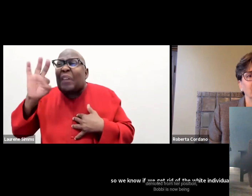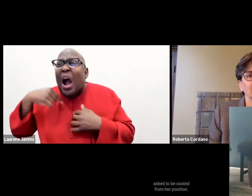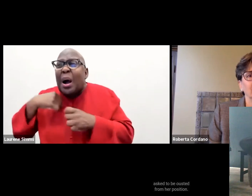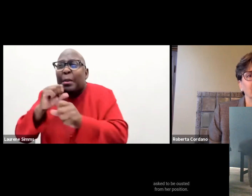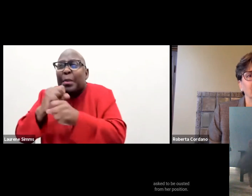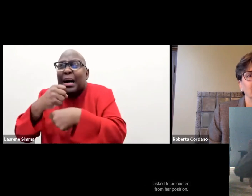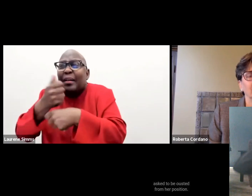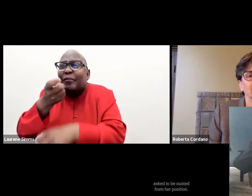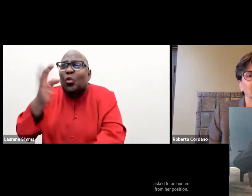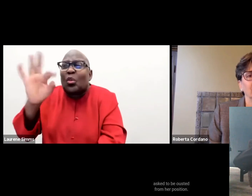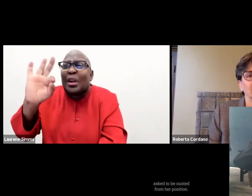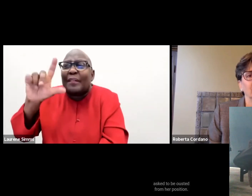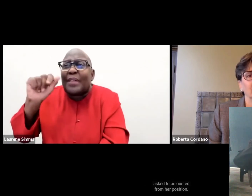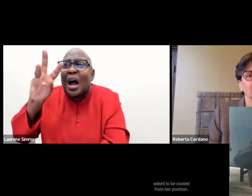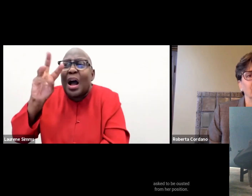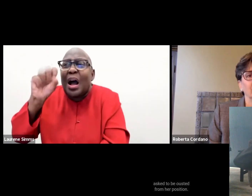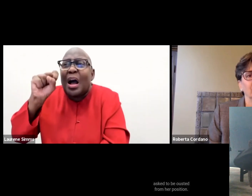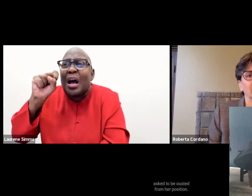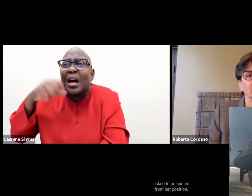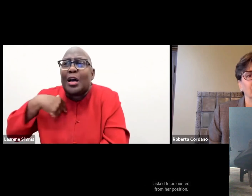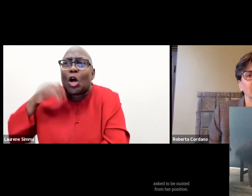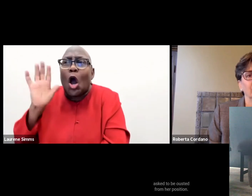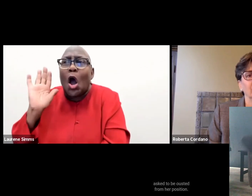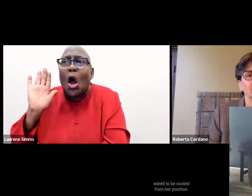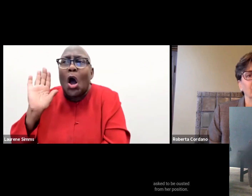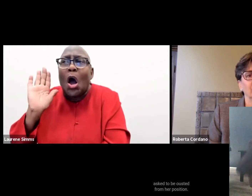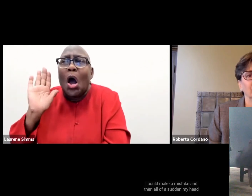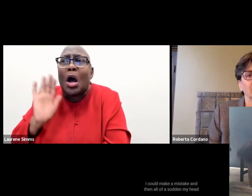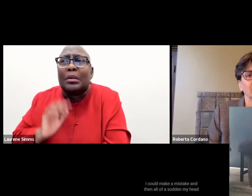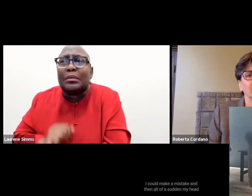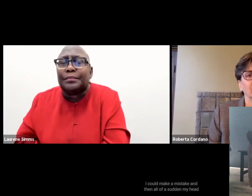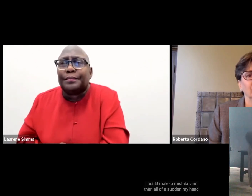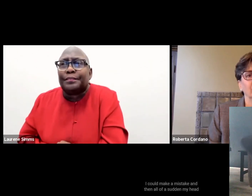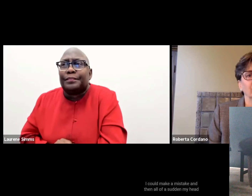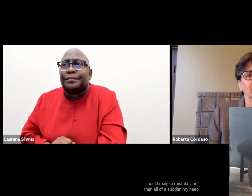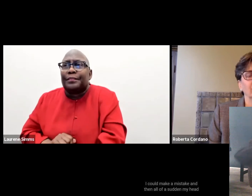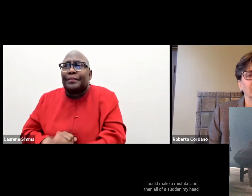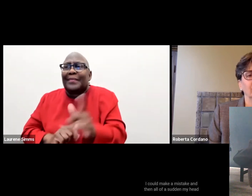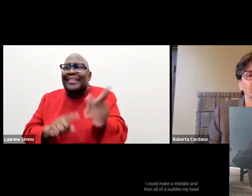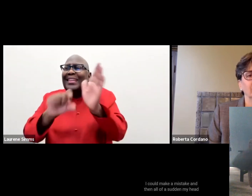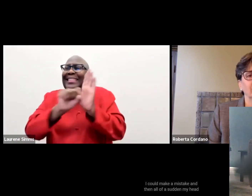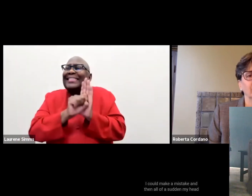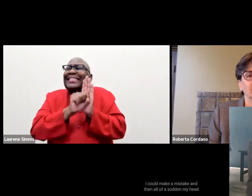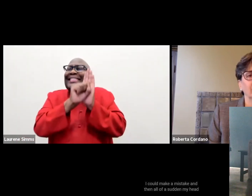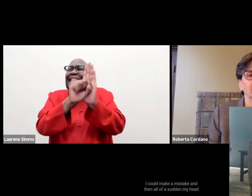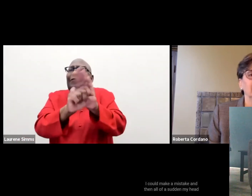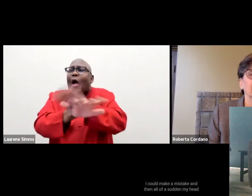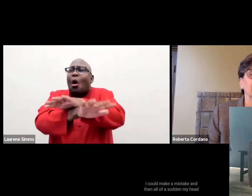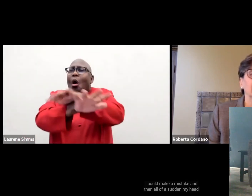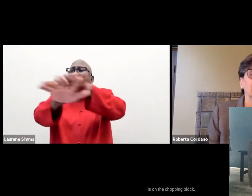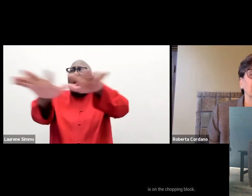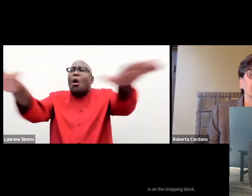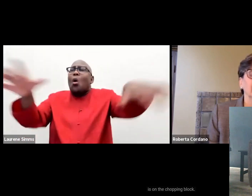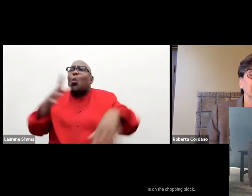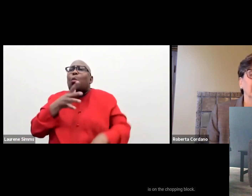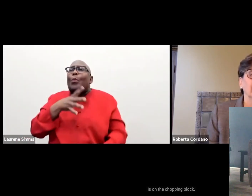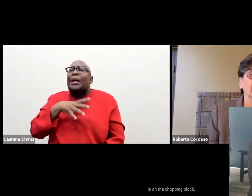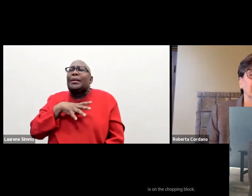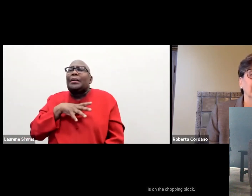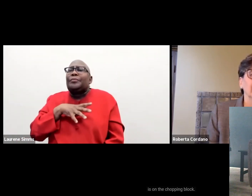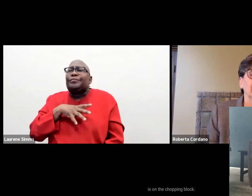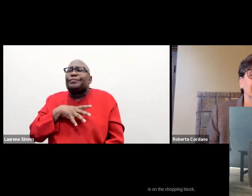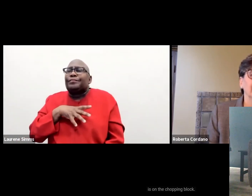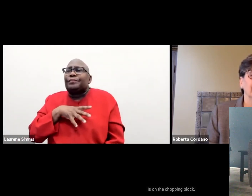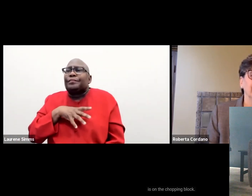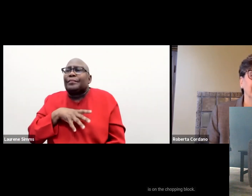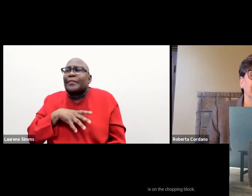from the experience that Angela had about being demoted from her position. I could make a mistake and then all of a sudden my head